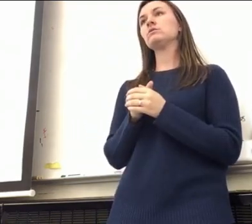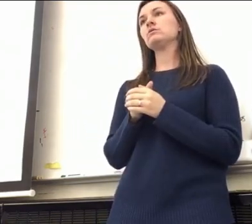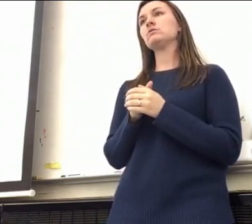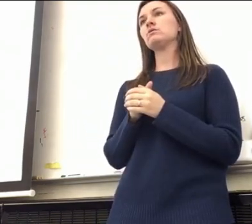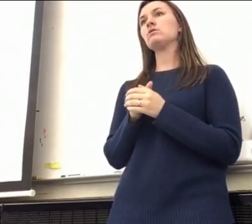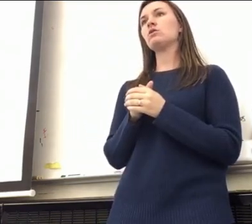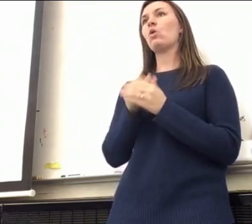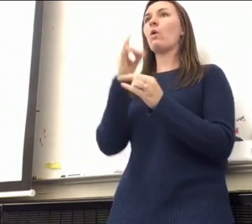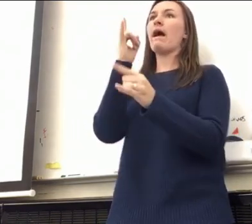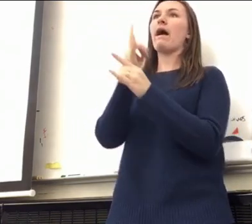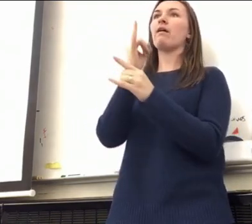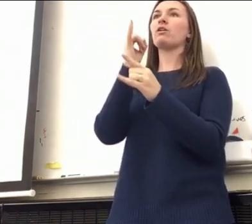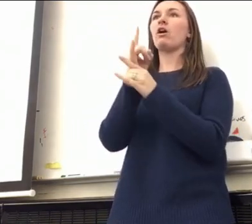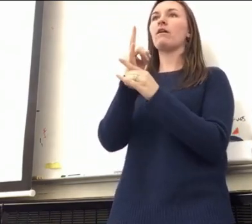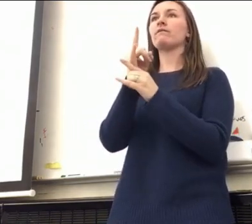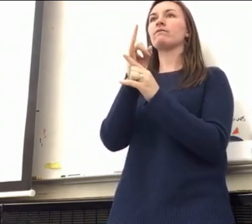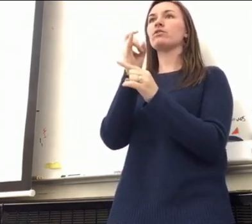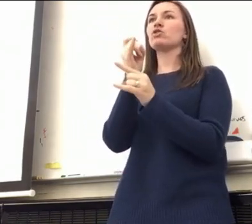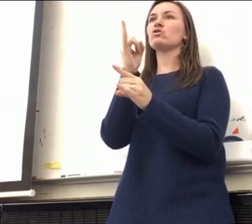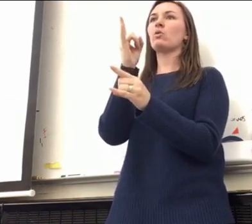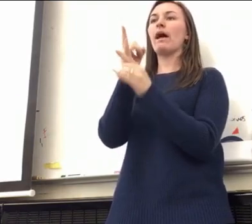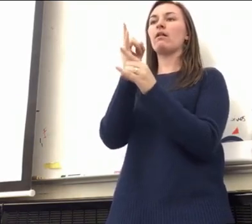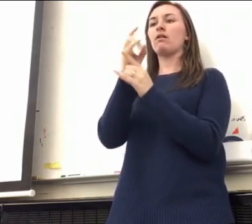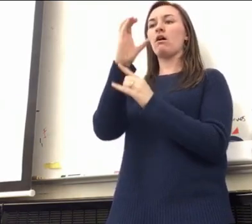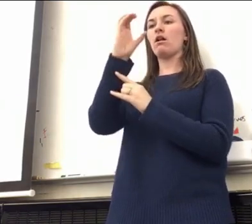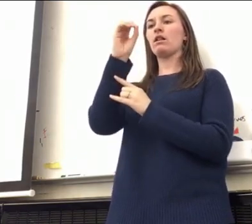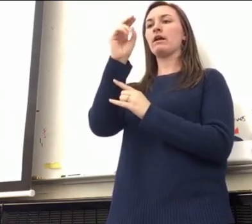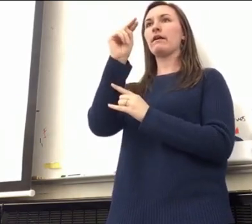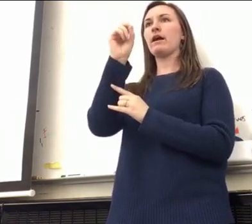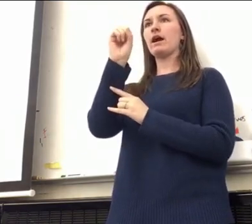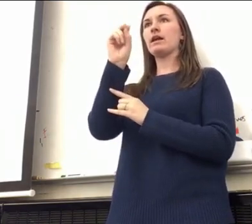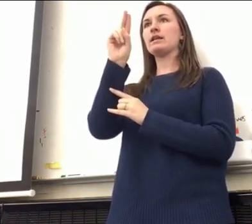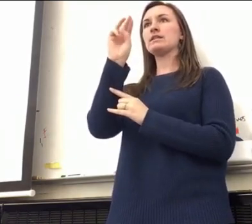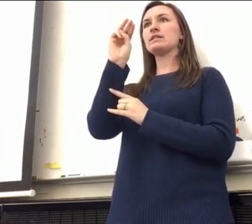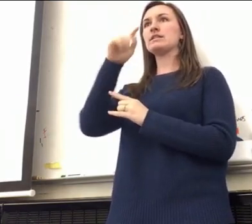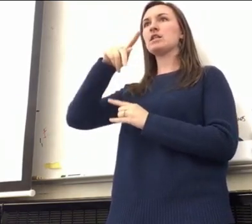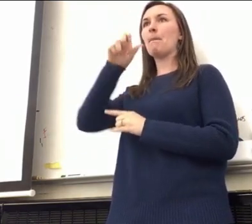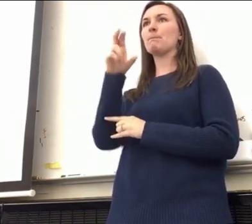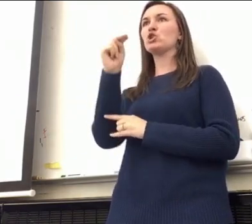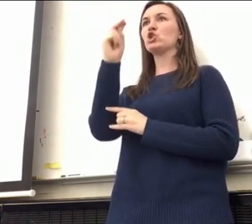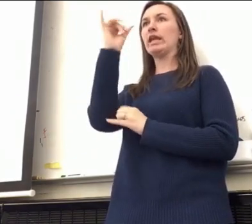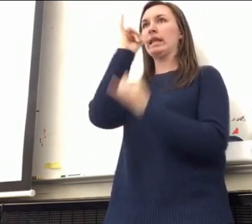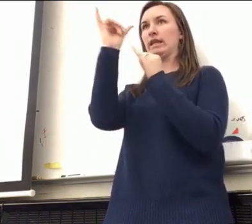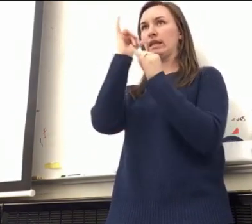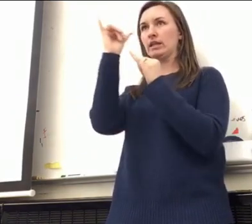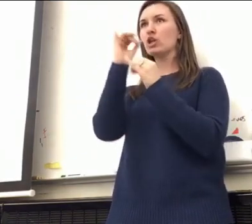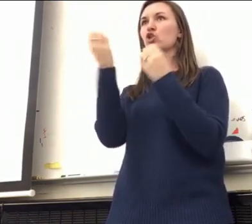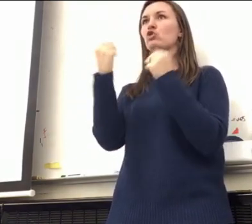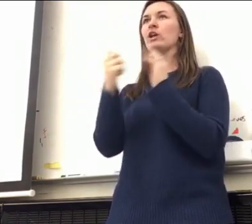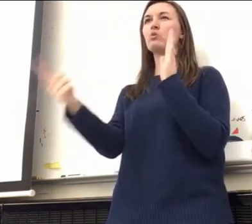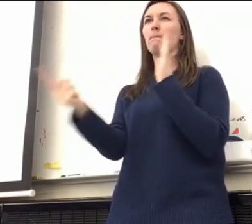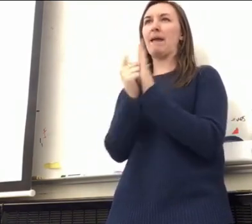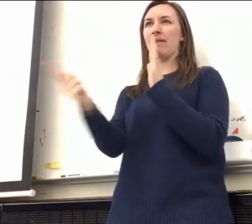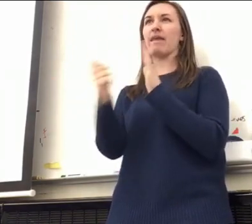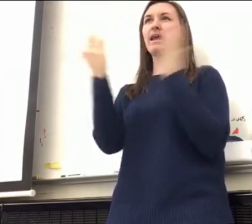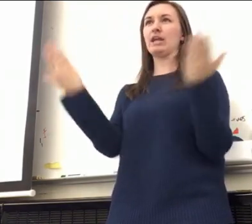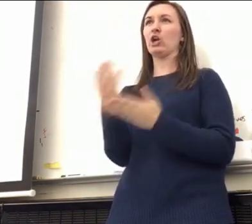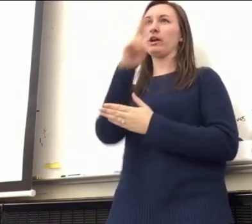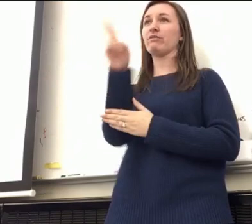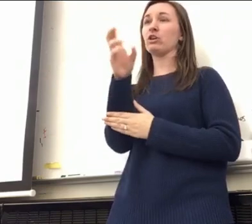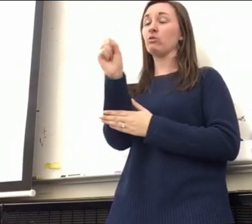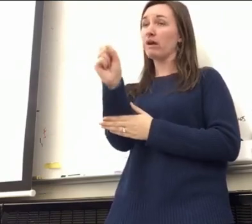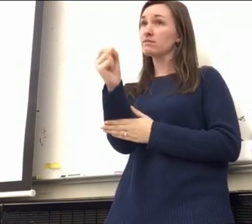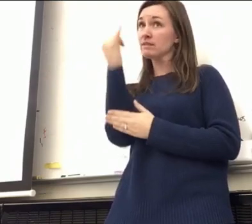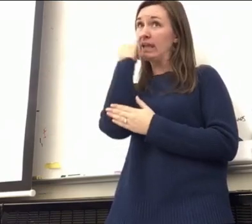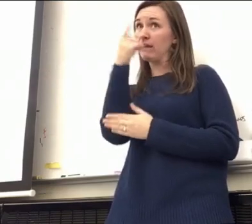alcohol consumption. We'll talk about temperance a lot later, but basically there was a movement to get rid of alcohol in the United States. If you don't know, we do end up